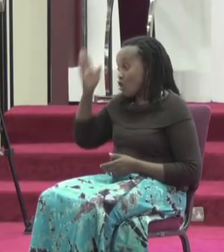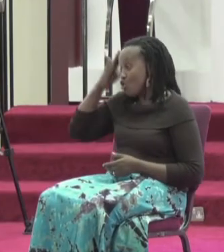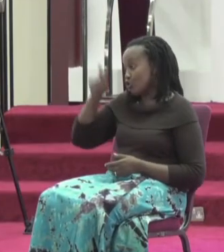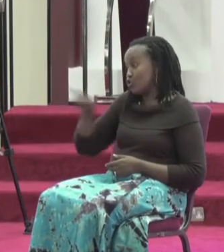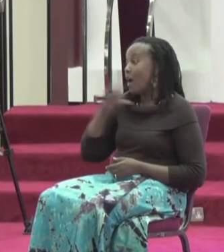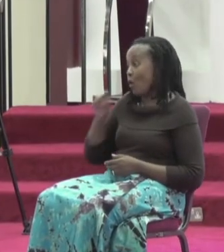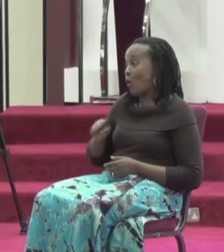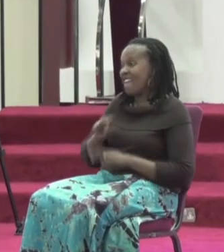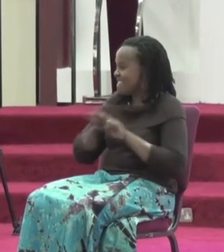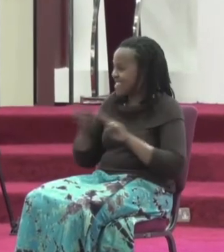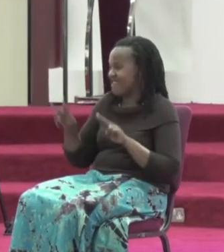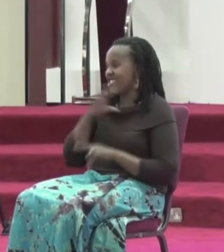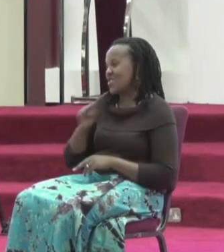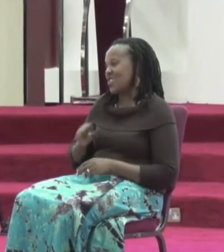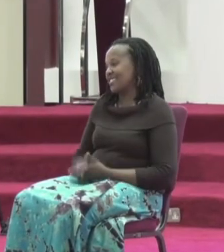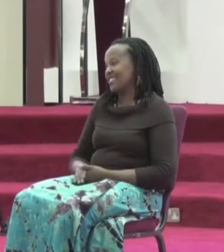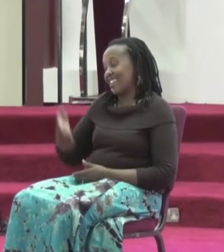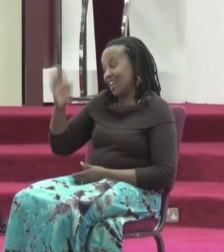old.